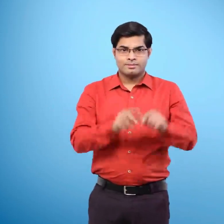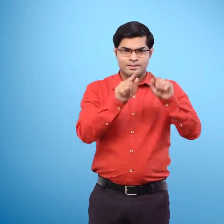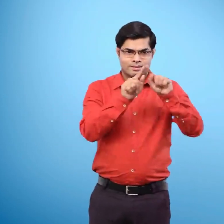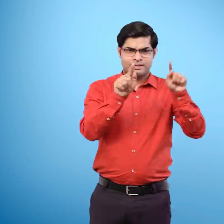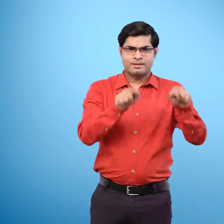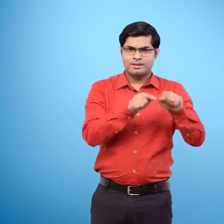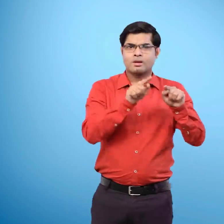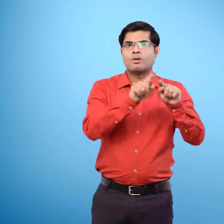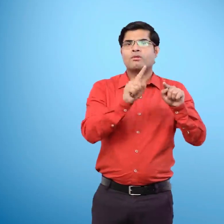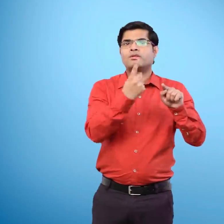Box 1,